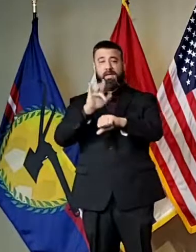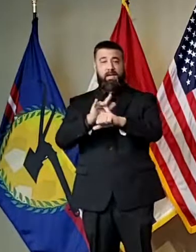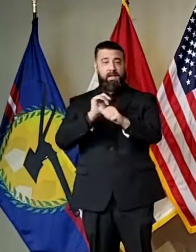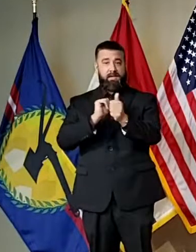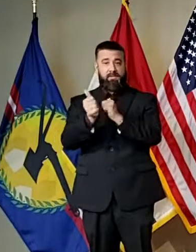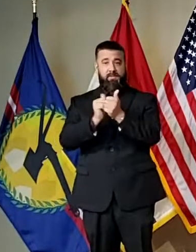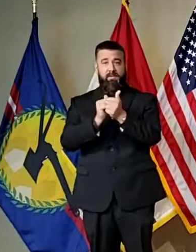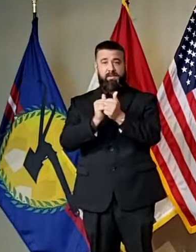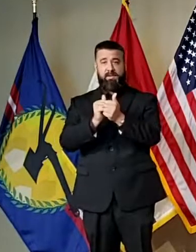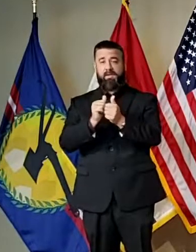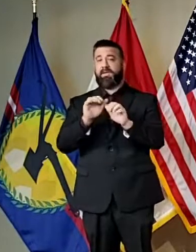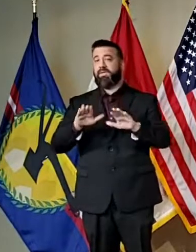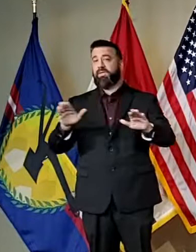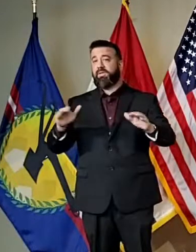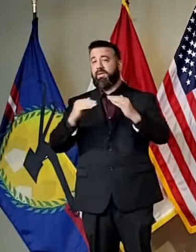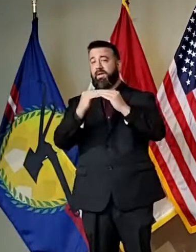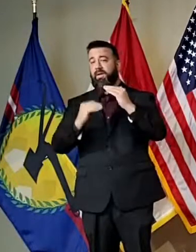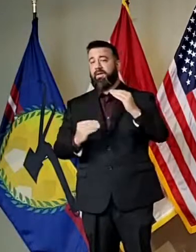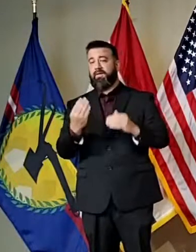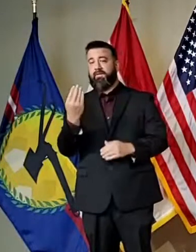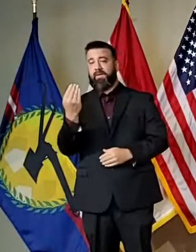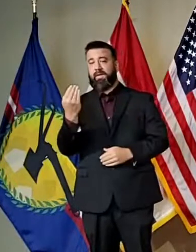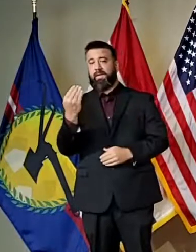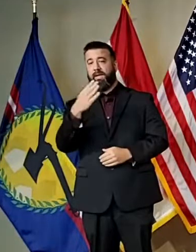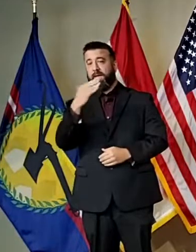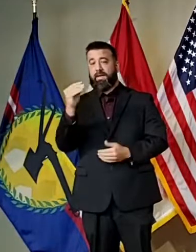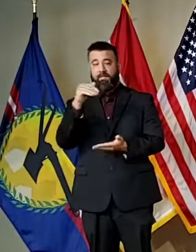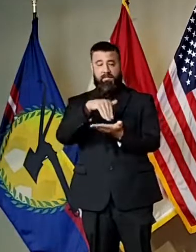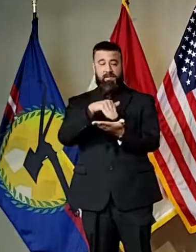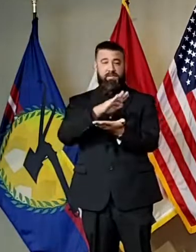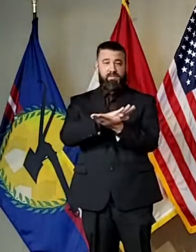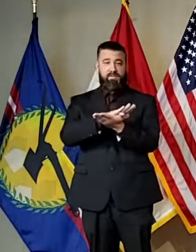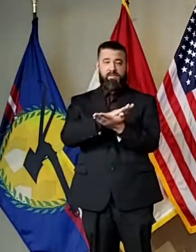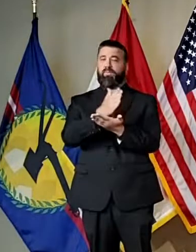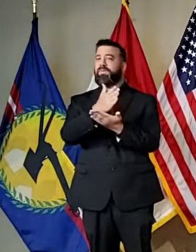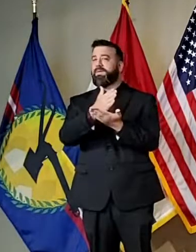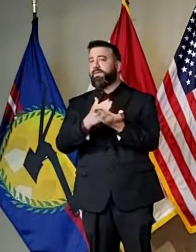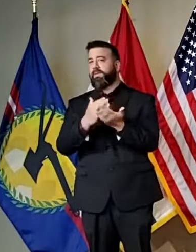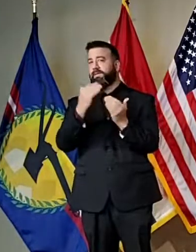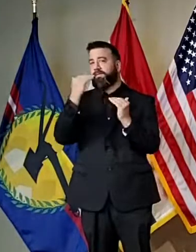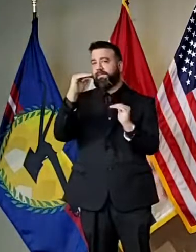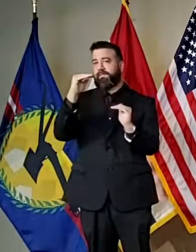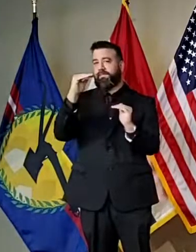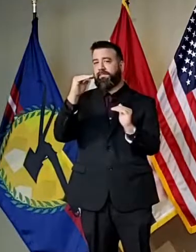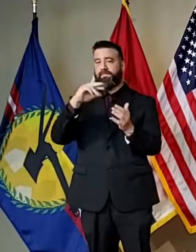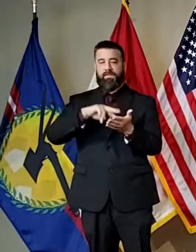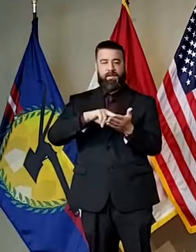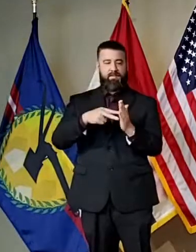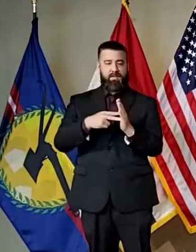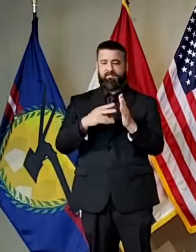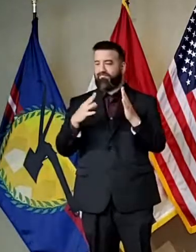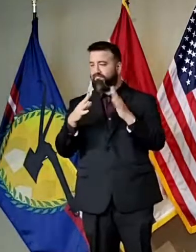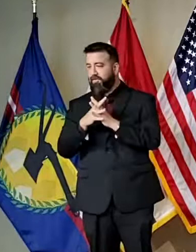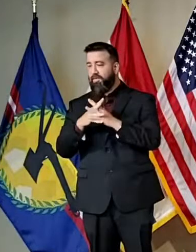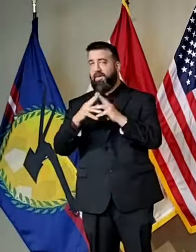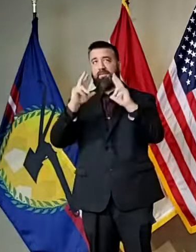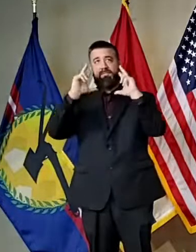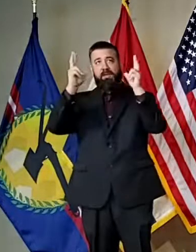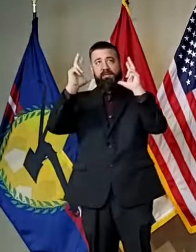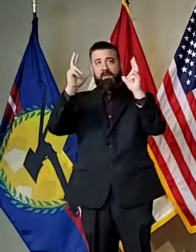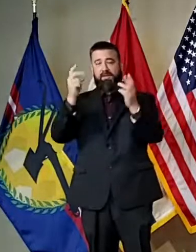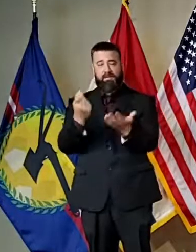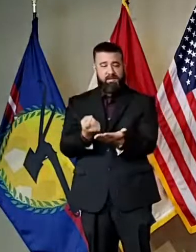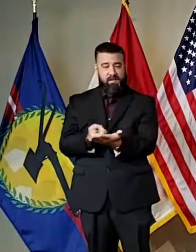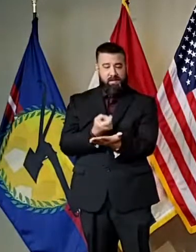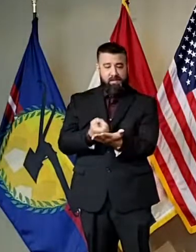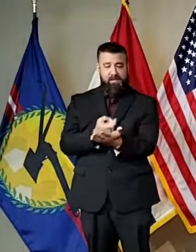under 14 and in middle school with some restrictions. That means sports such as football, basketball, ice hockey,